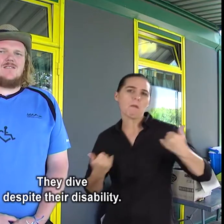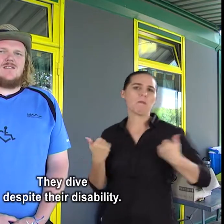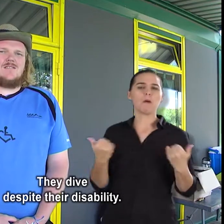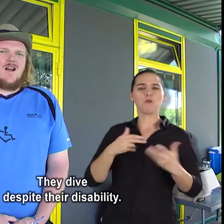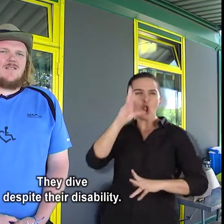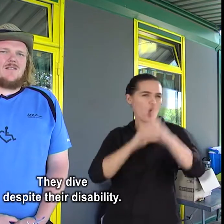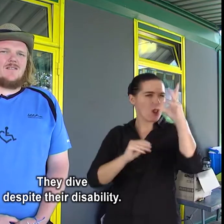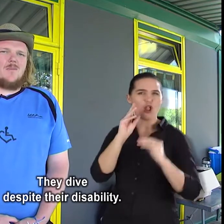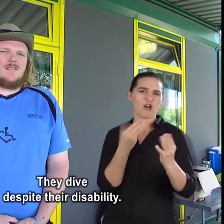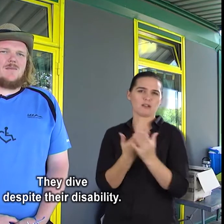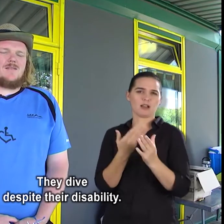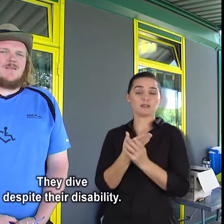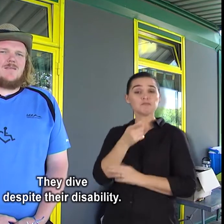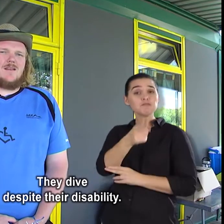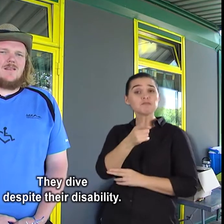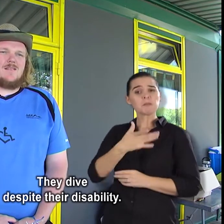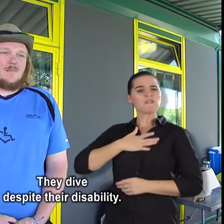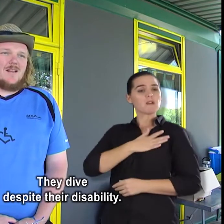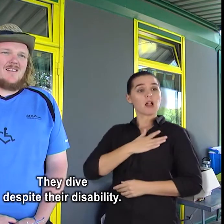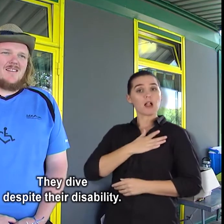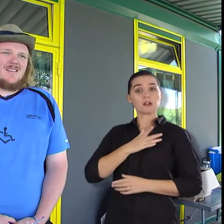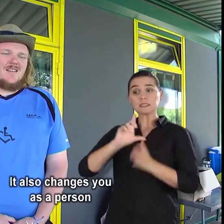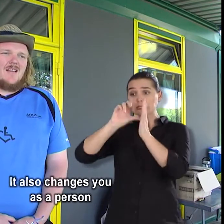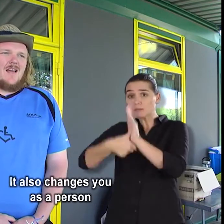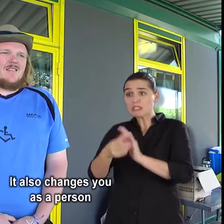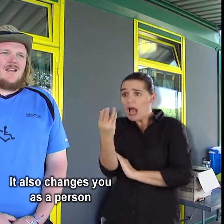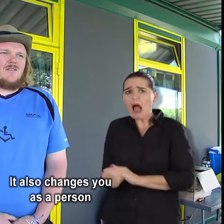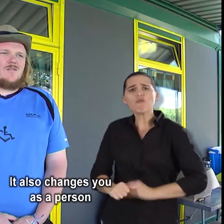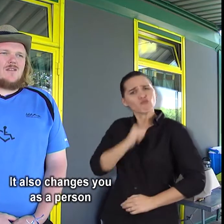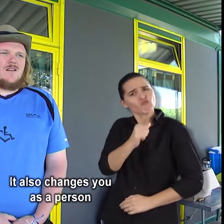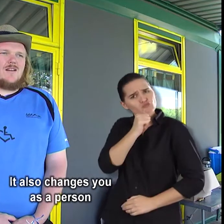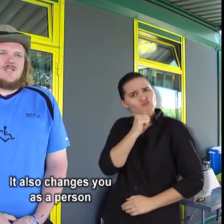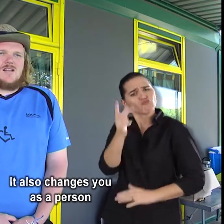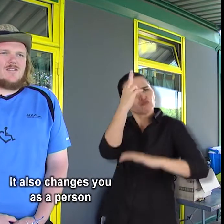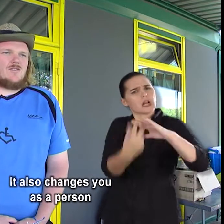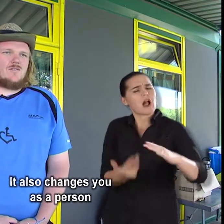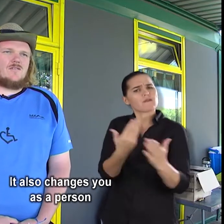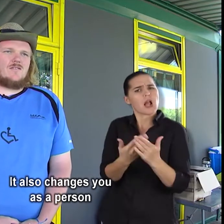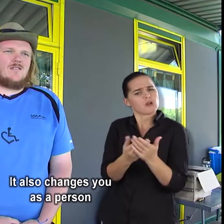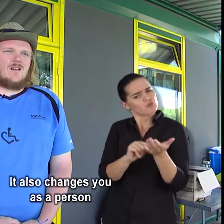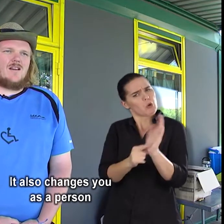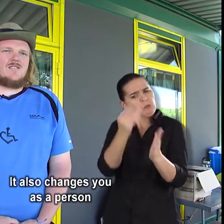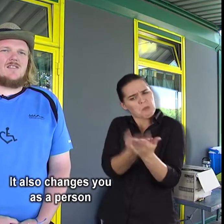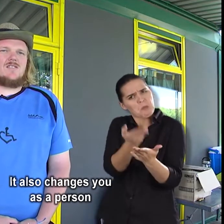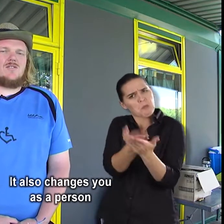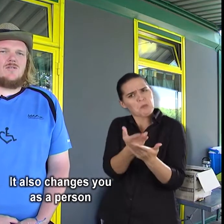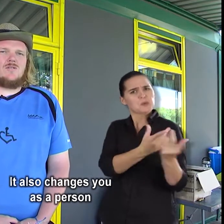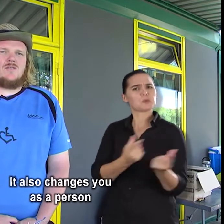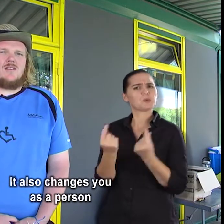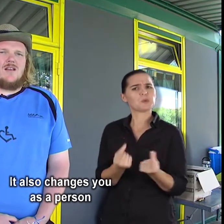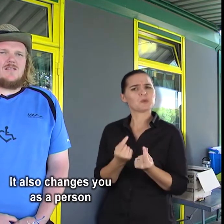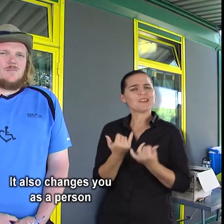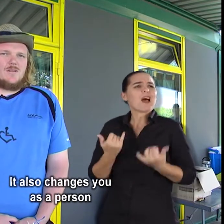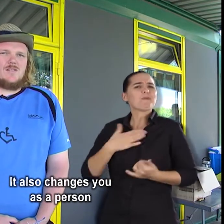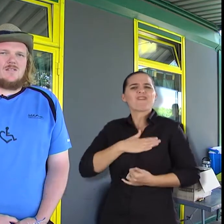You know, it's diving despite the disability, and then also it changes you. You know, it changes